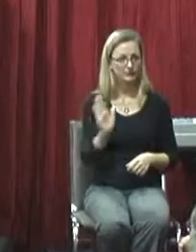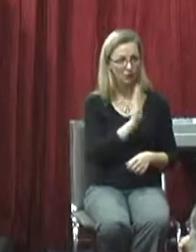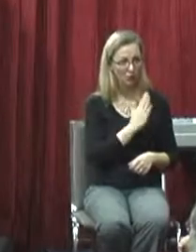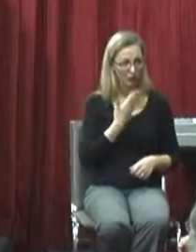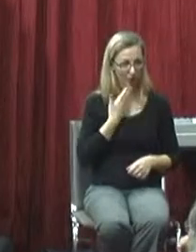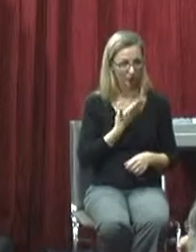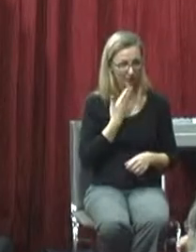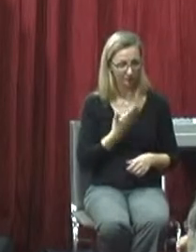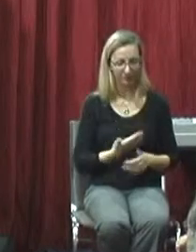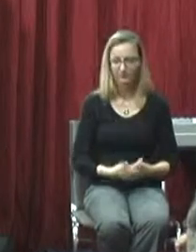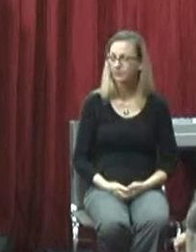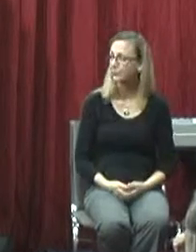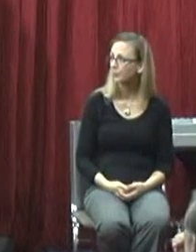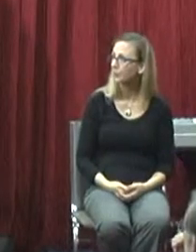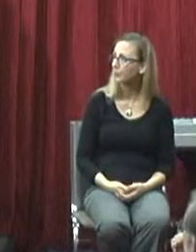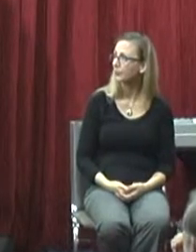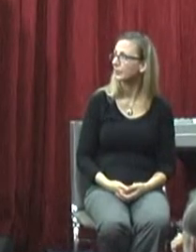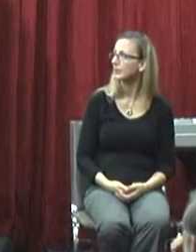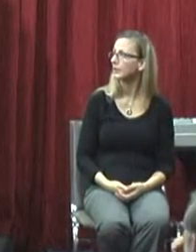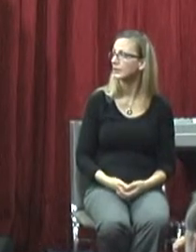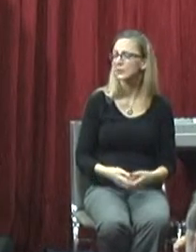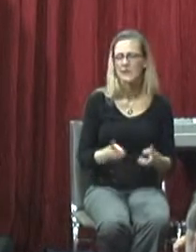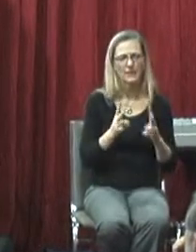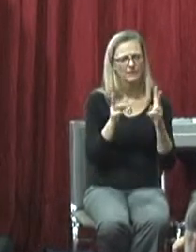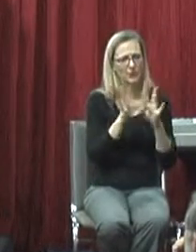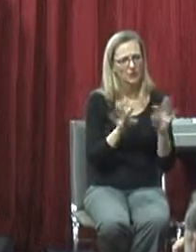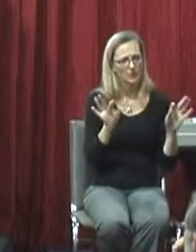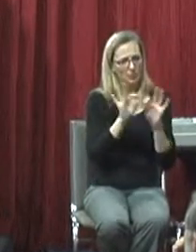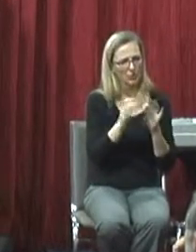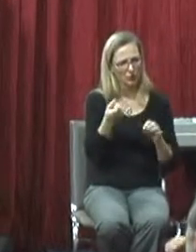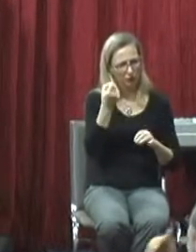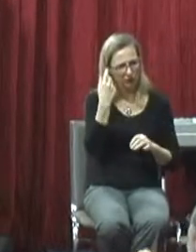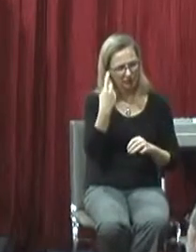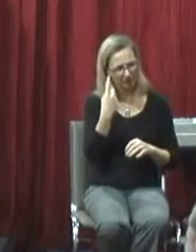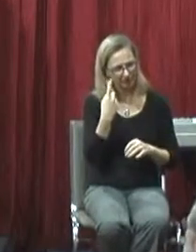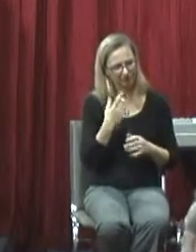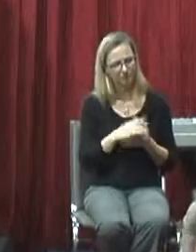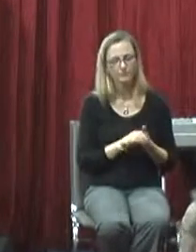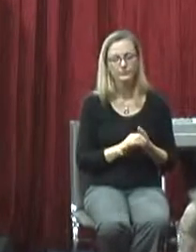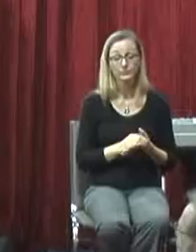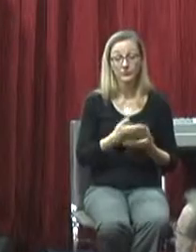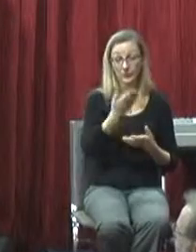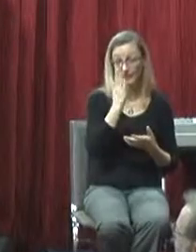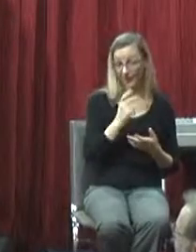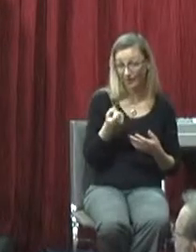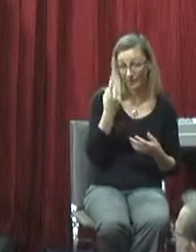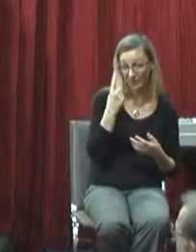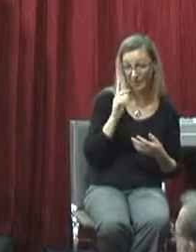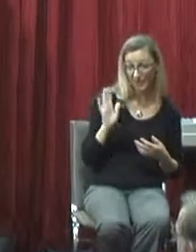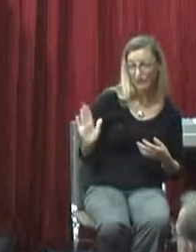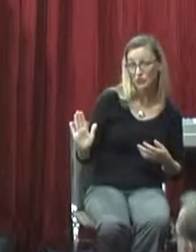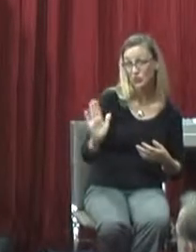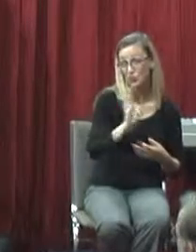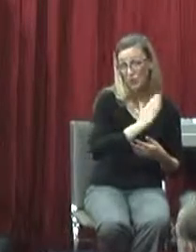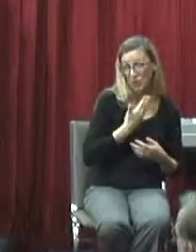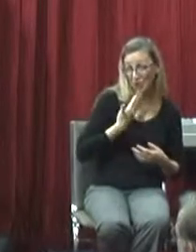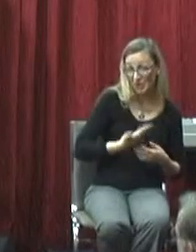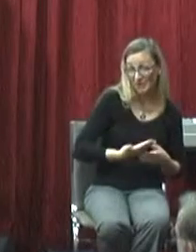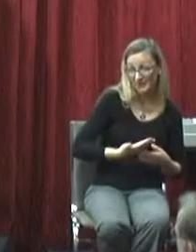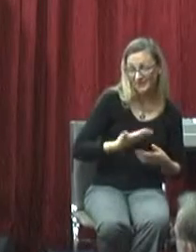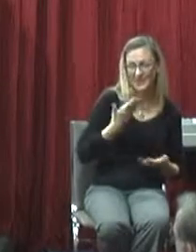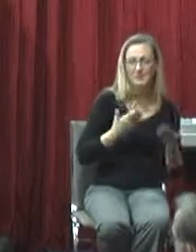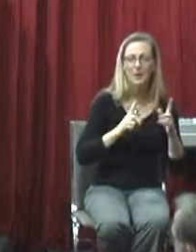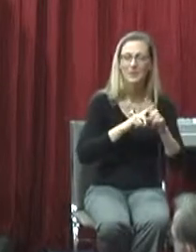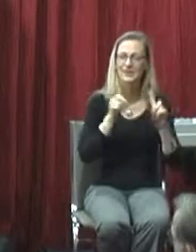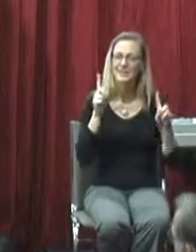Now, here's something very important to understand. What God's understanding of your good is may differ from what you think is good.